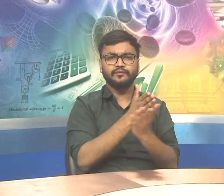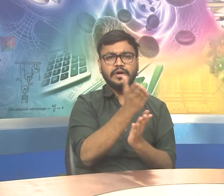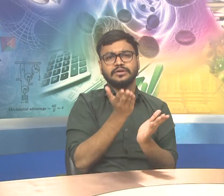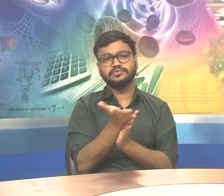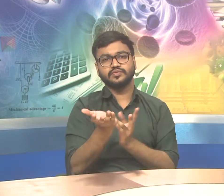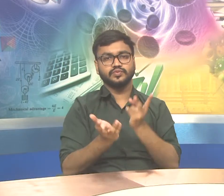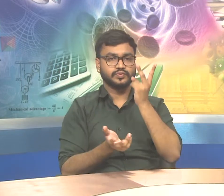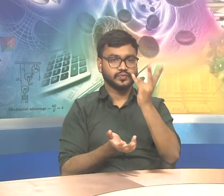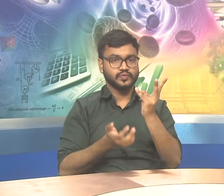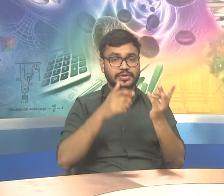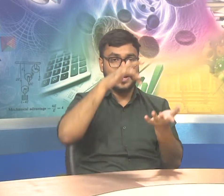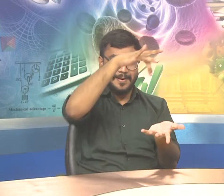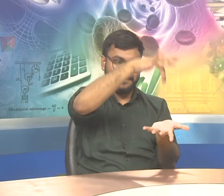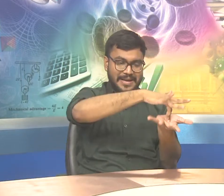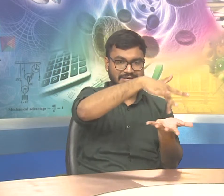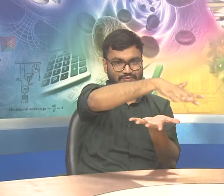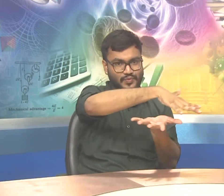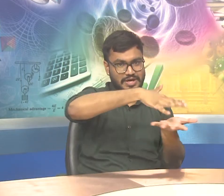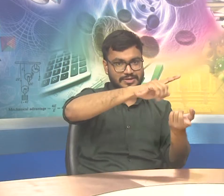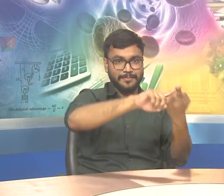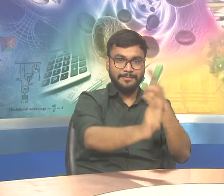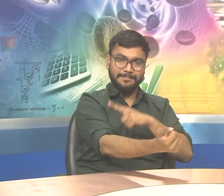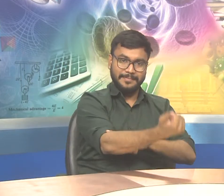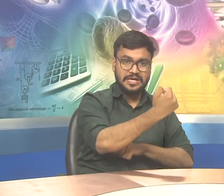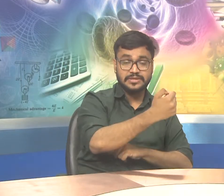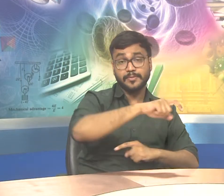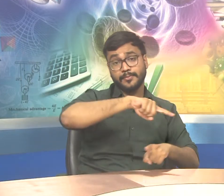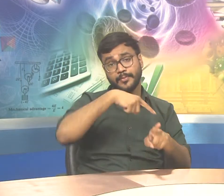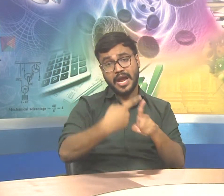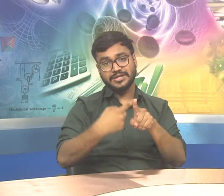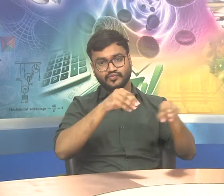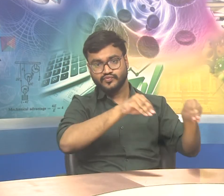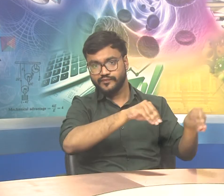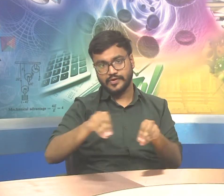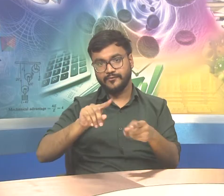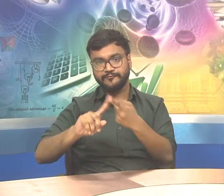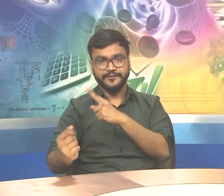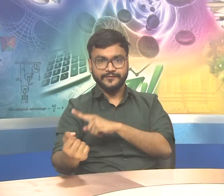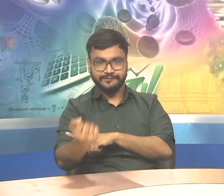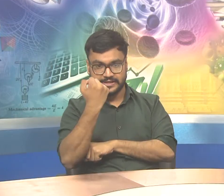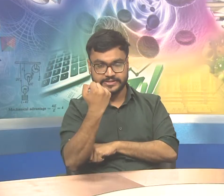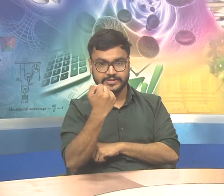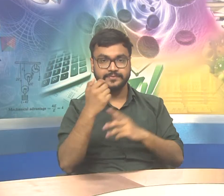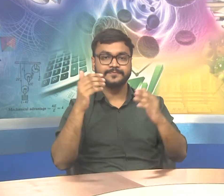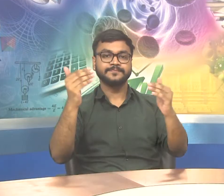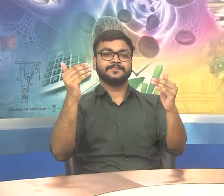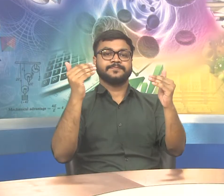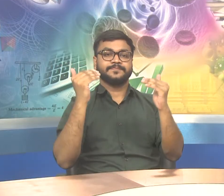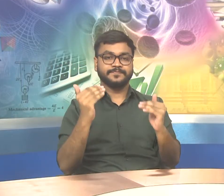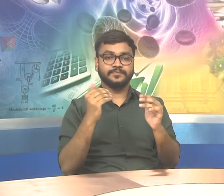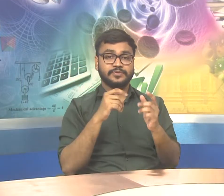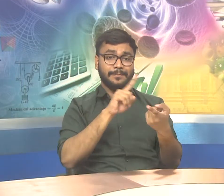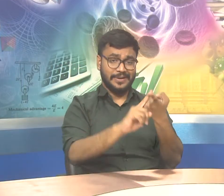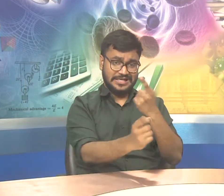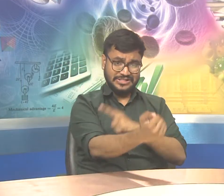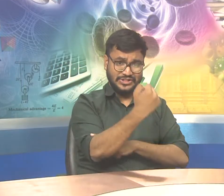We know that mechanical energy is of two types. First is potential and the second